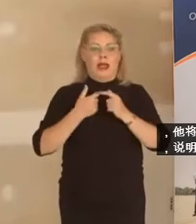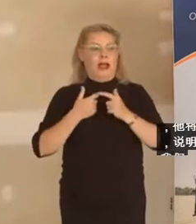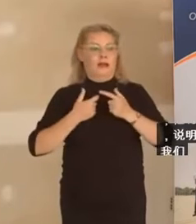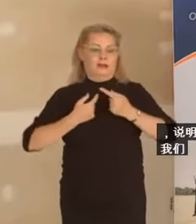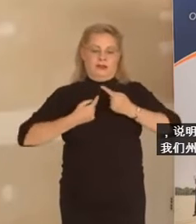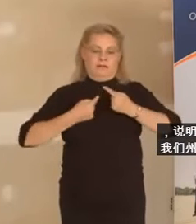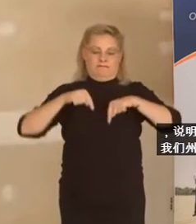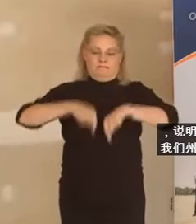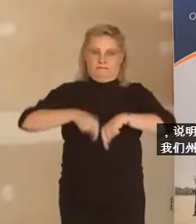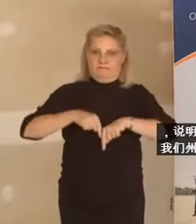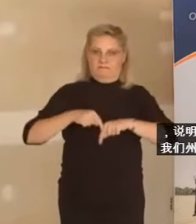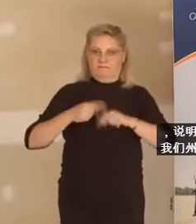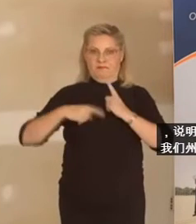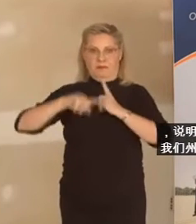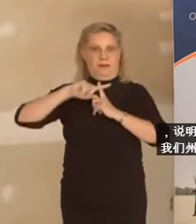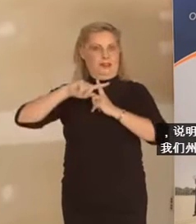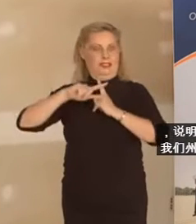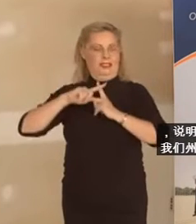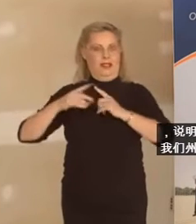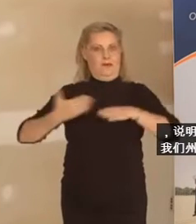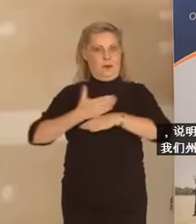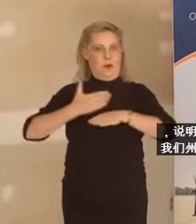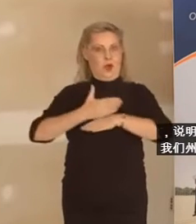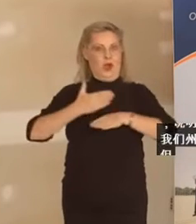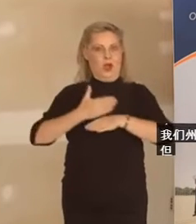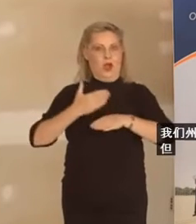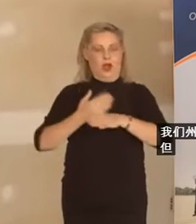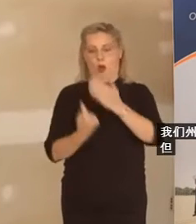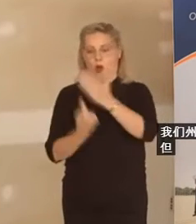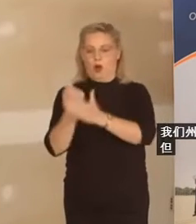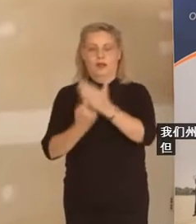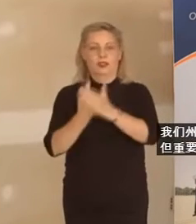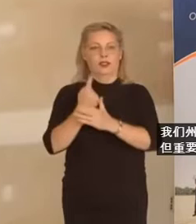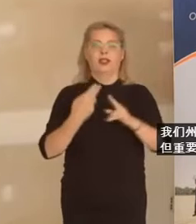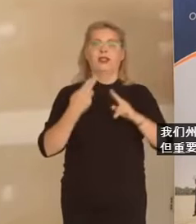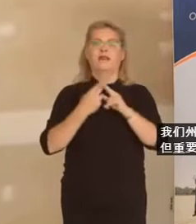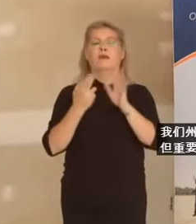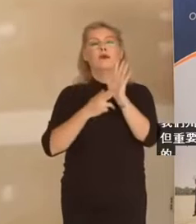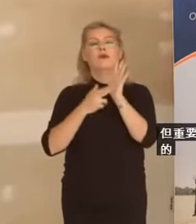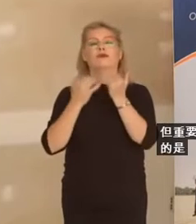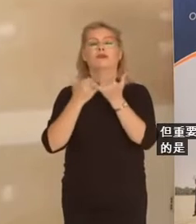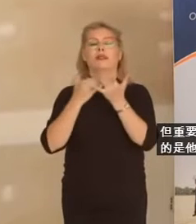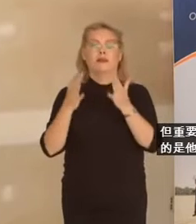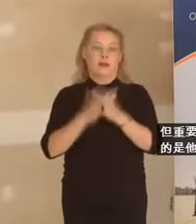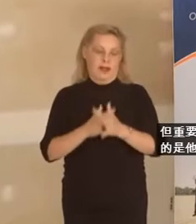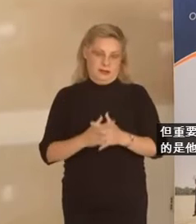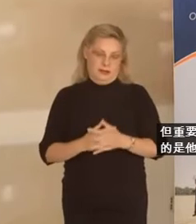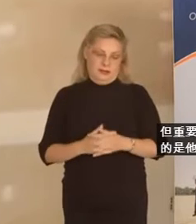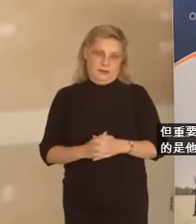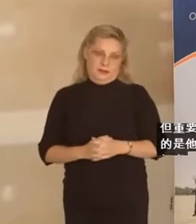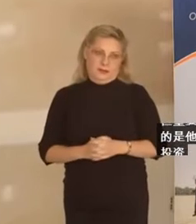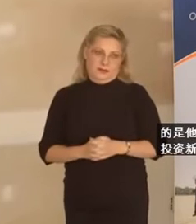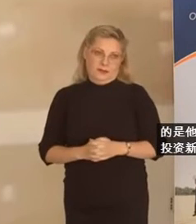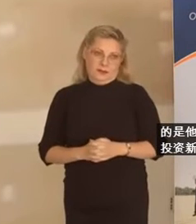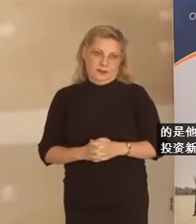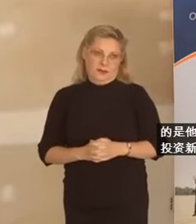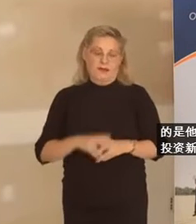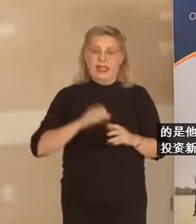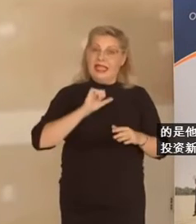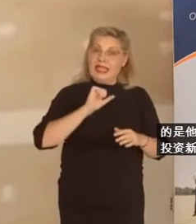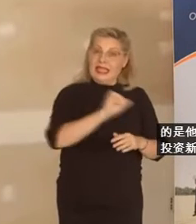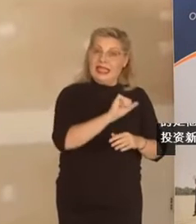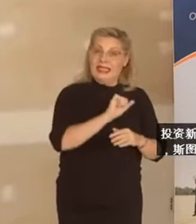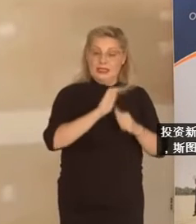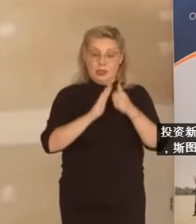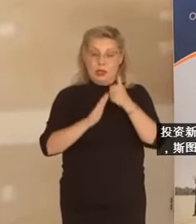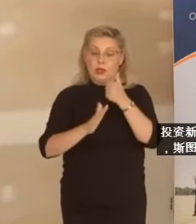will help drive jobs and economic growth in our state, but importantly as well, the programs that he is running through Investment New South